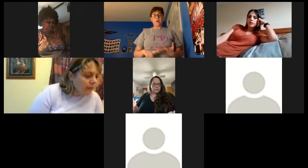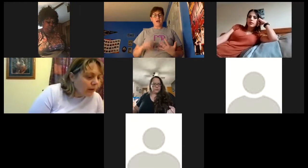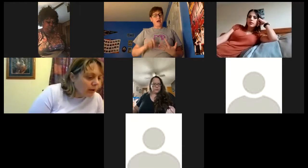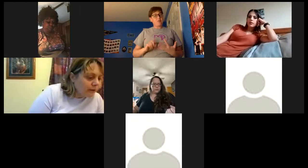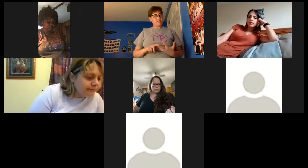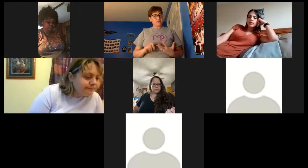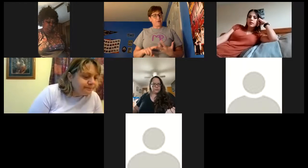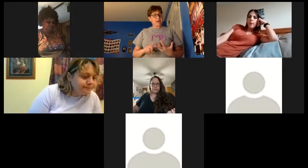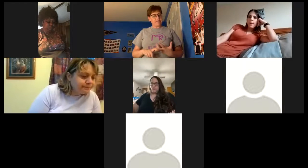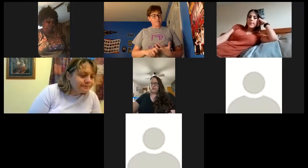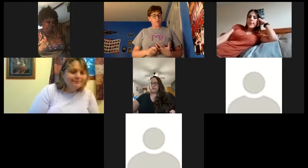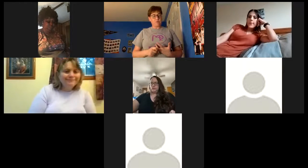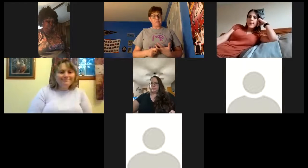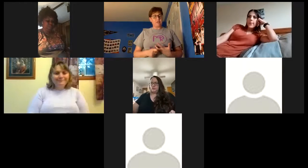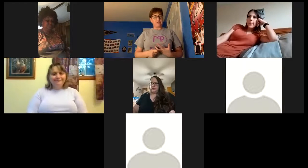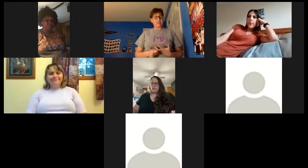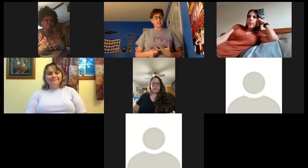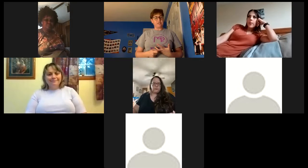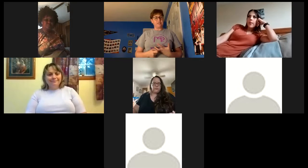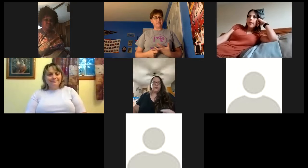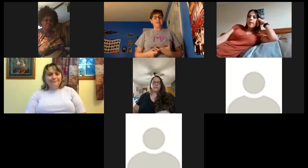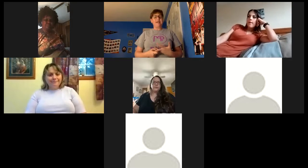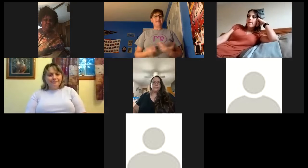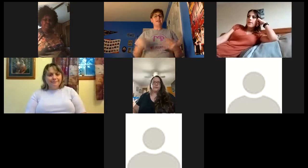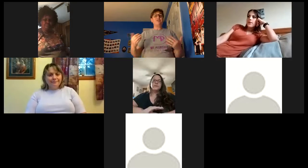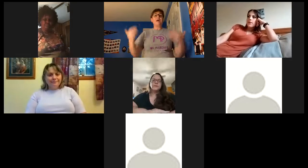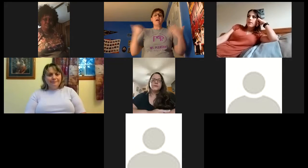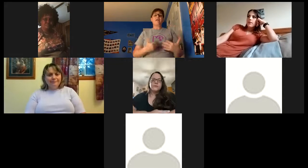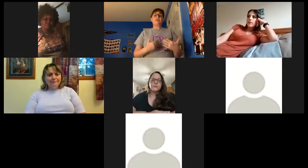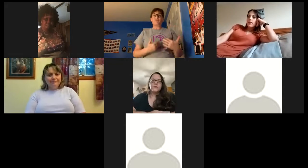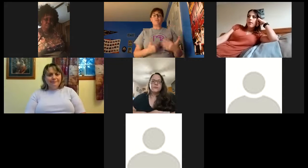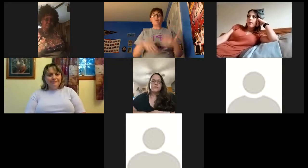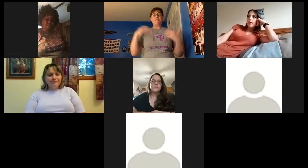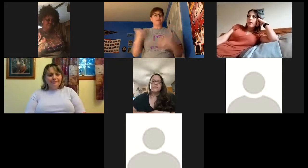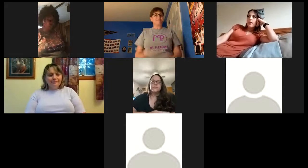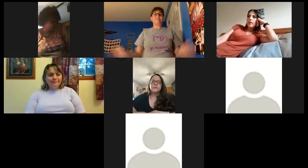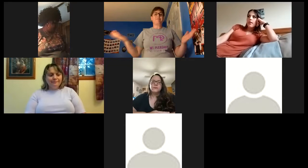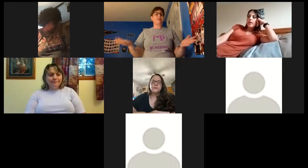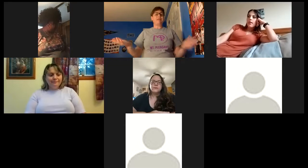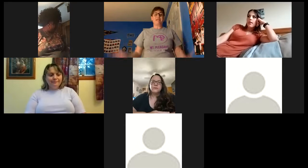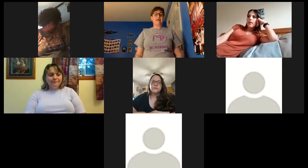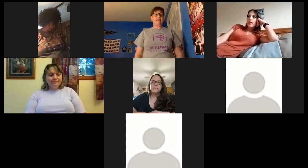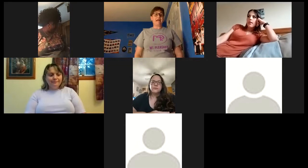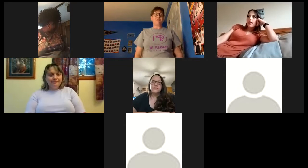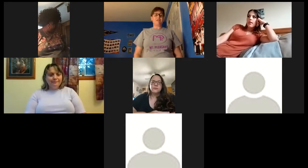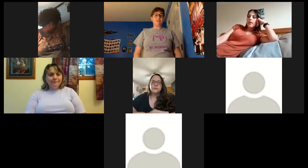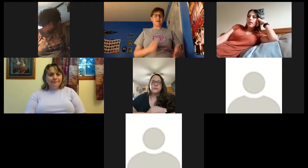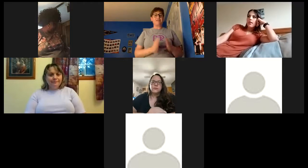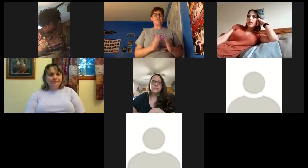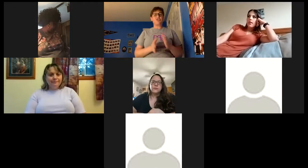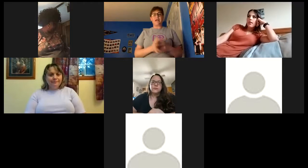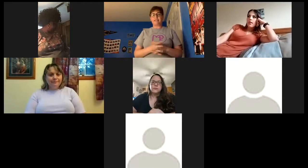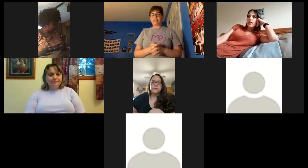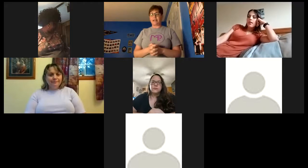pure. I was surprised that pure was on there just because it's not the way I learned pure, but there again, I learned a lot